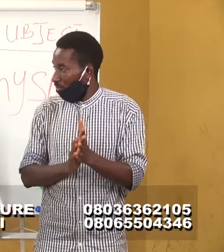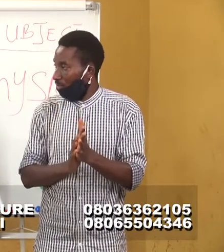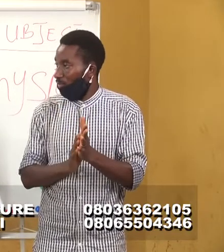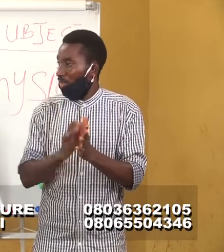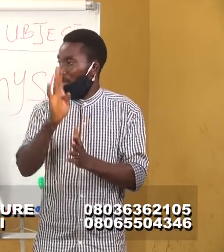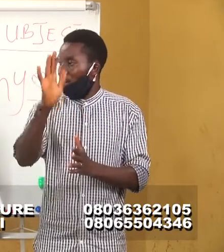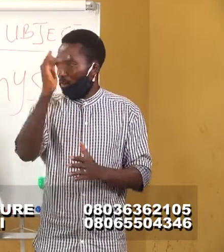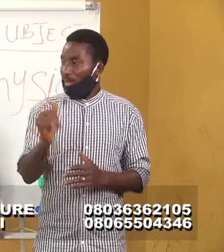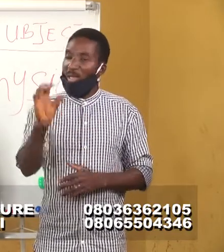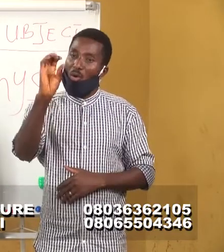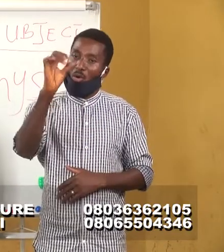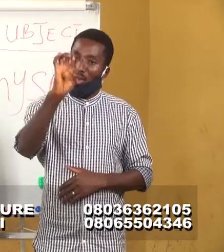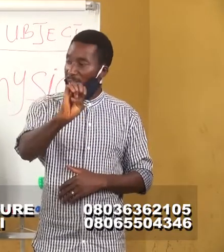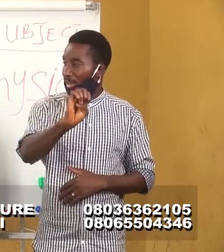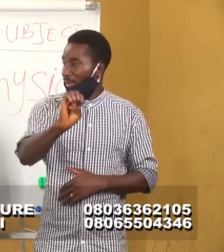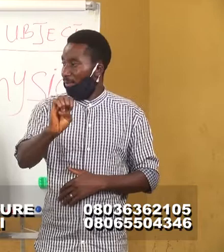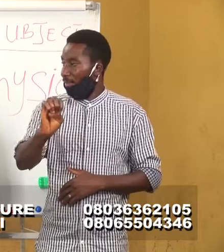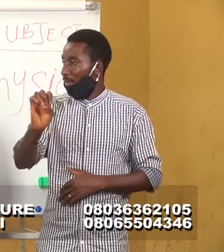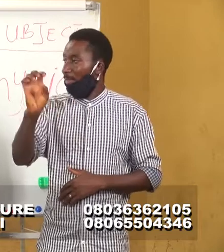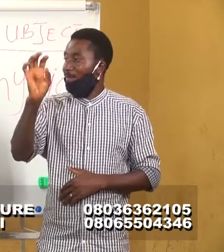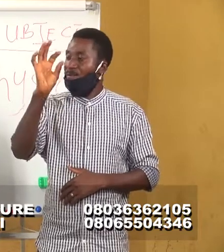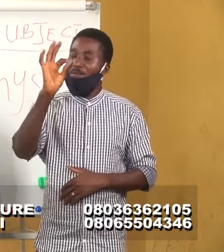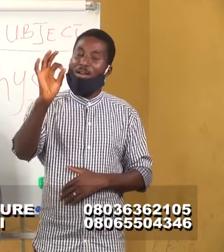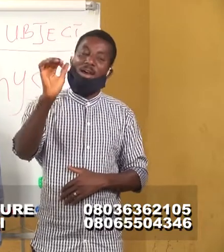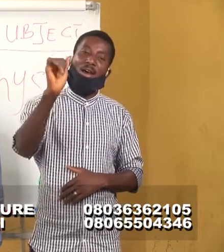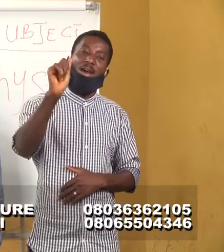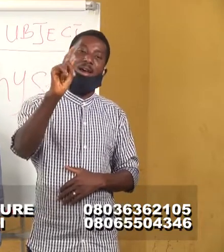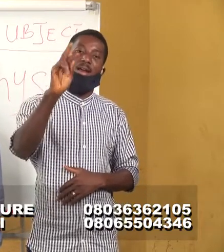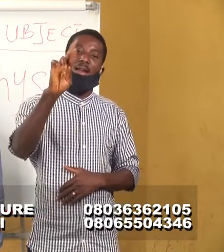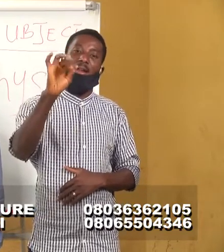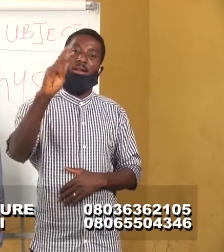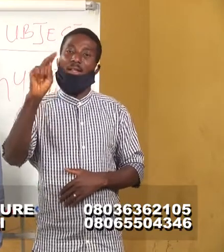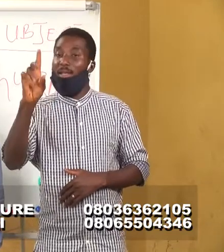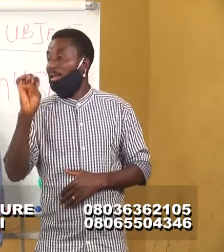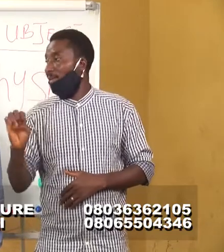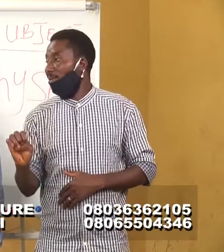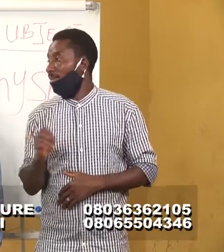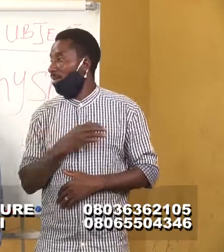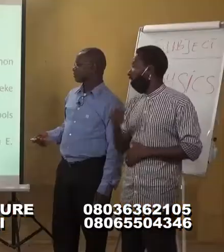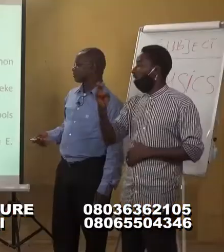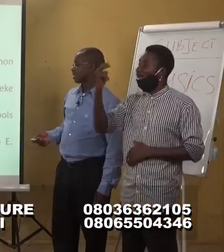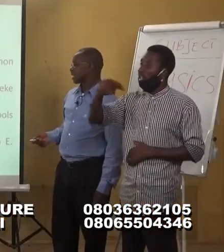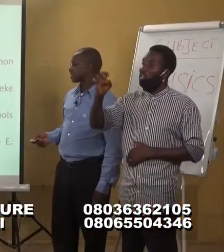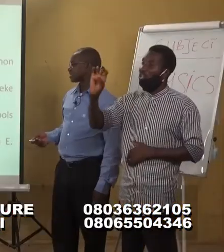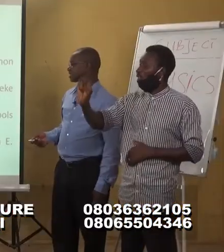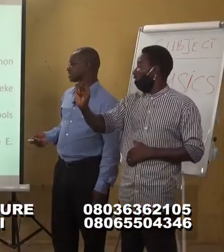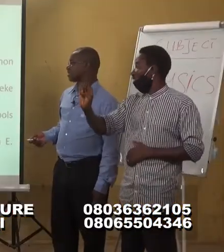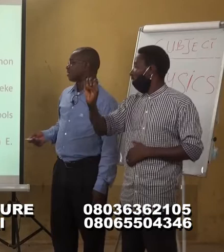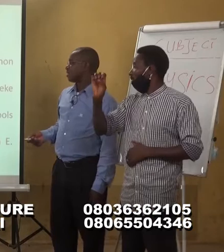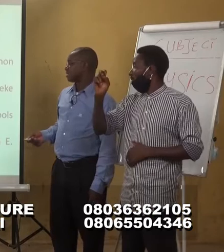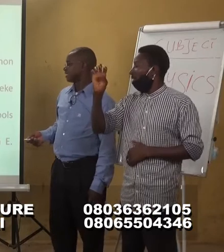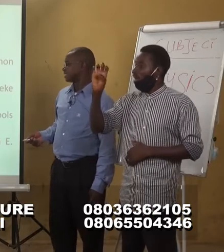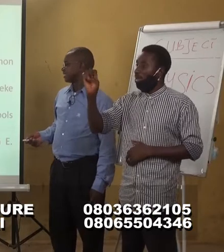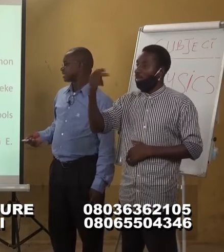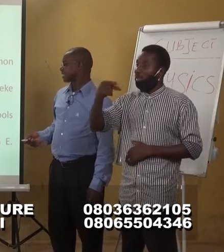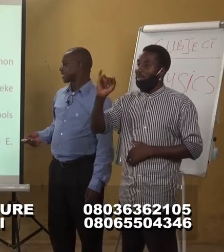by O.E. Farinde and H.E. Ehimitalo. The last